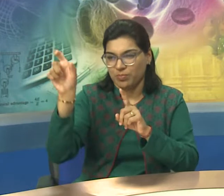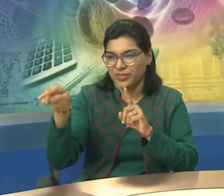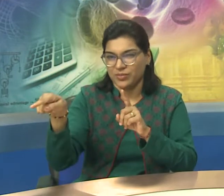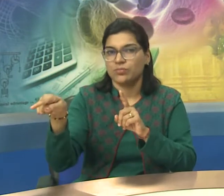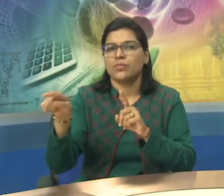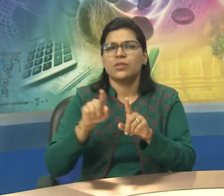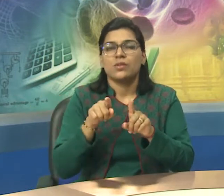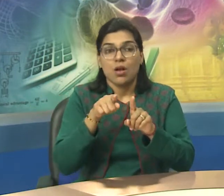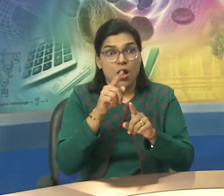purchasing work.